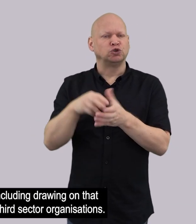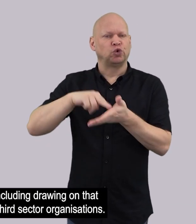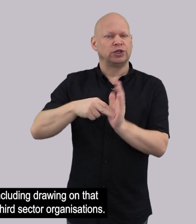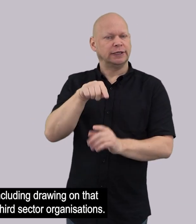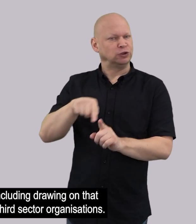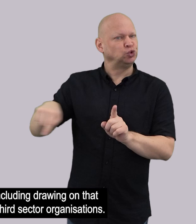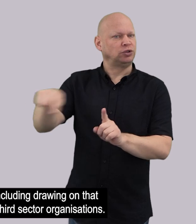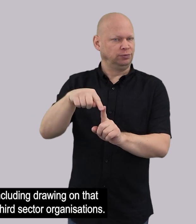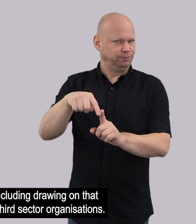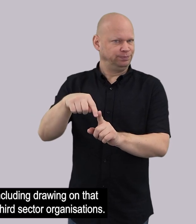organisations.